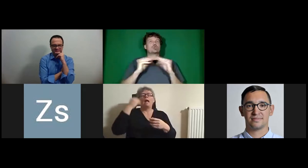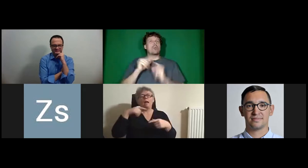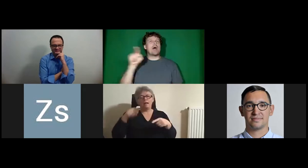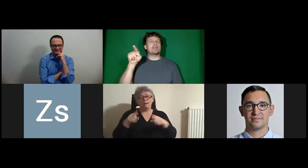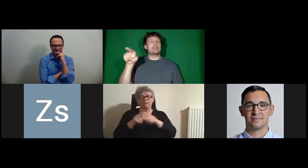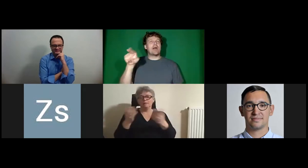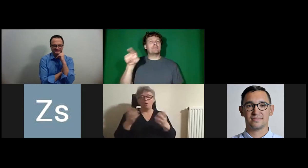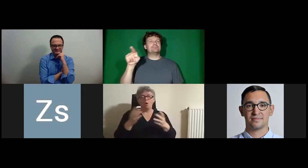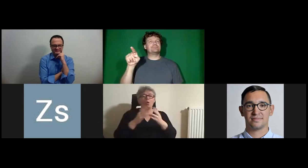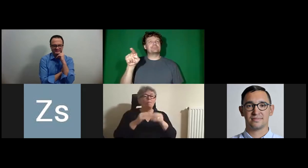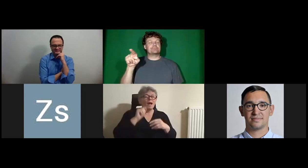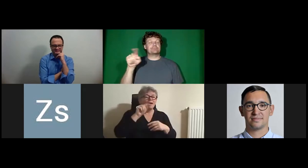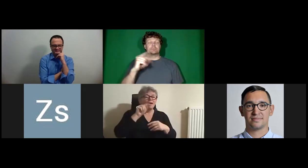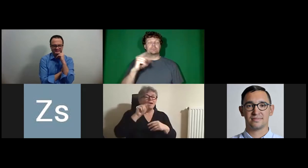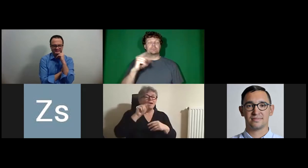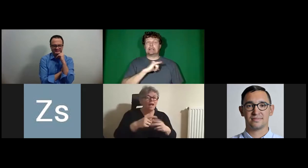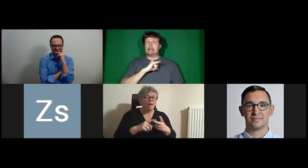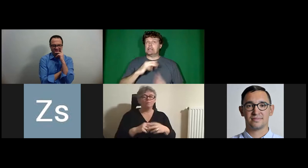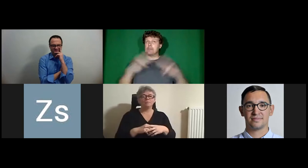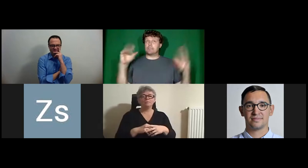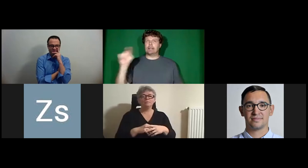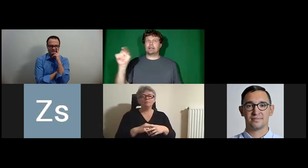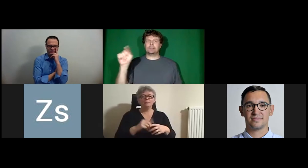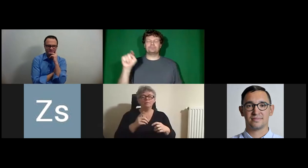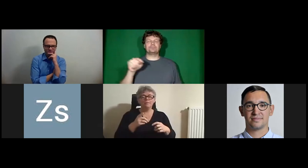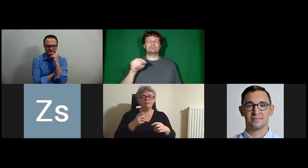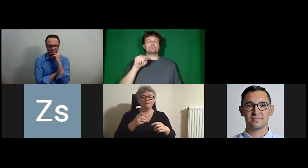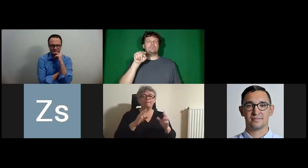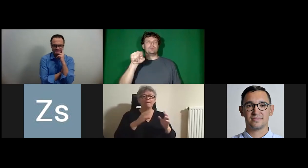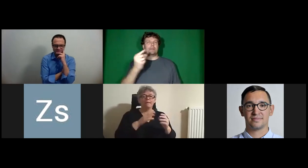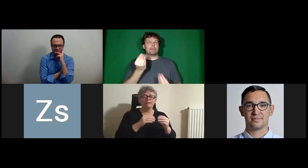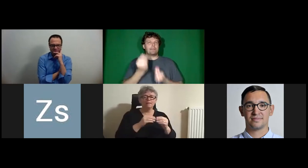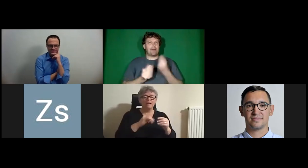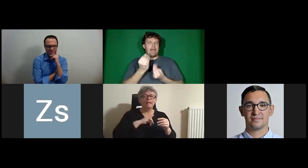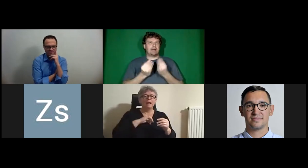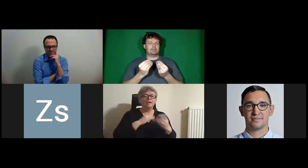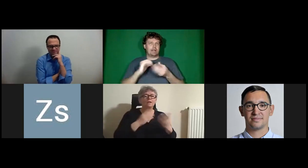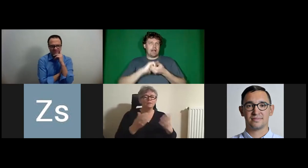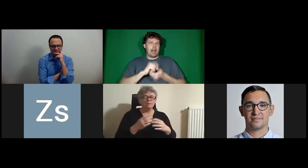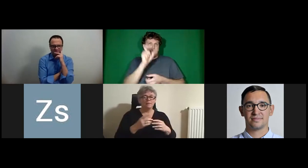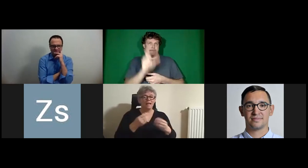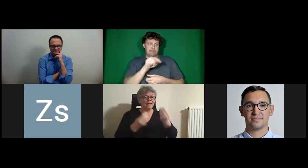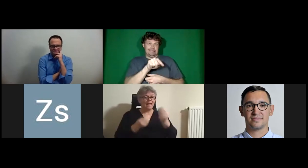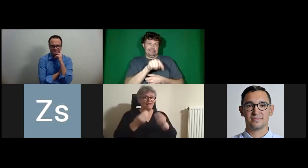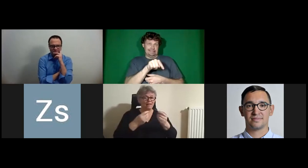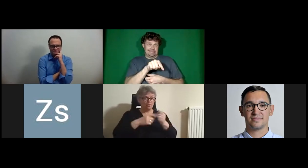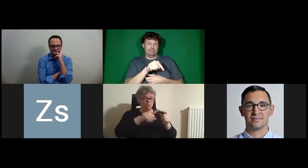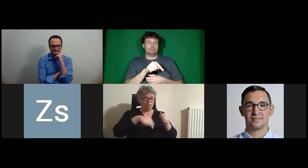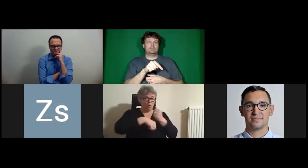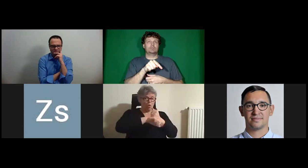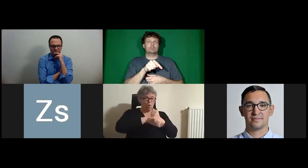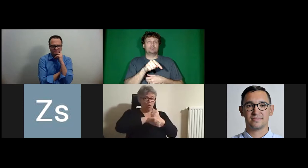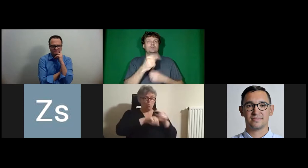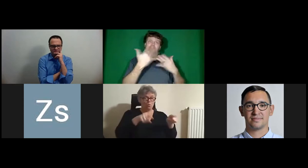then I was able to explain to him that we're able to understand each other worldwide. And one interesting story that happened in Romania, there